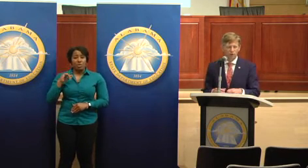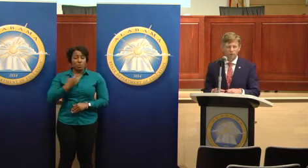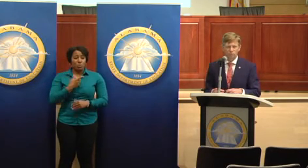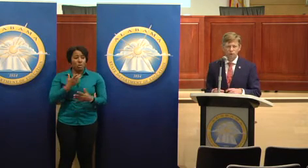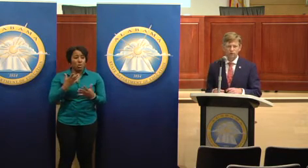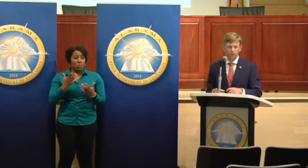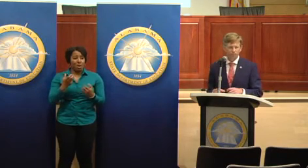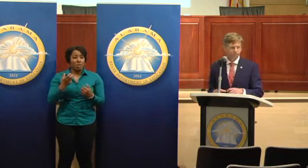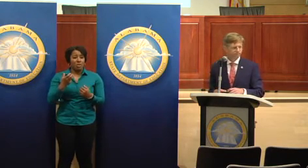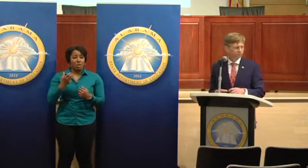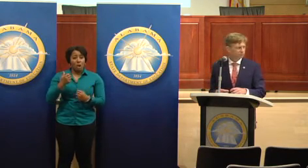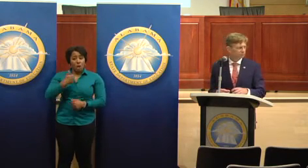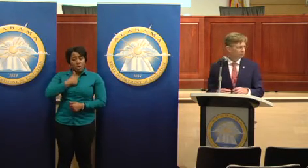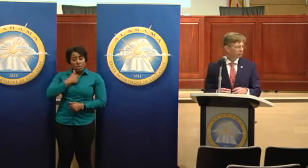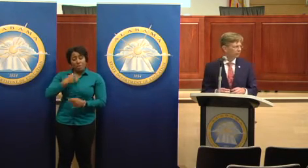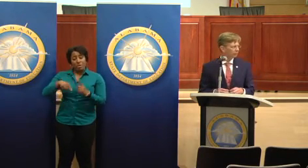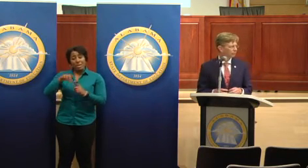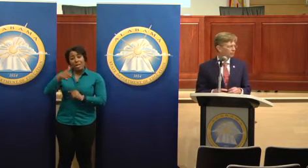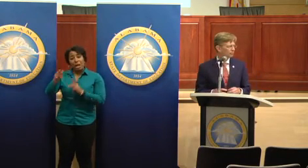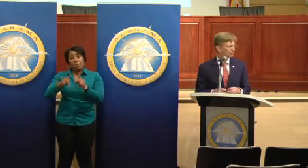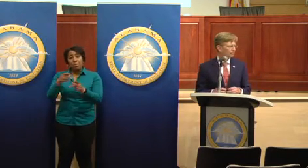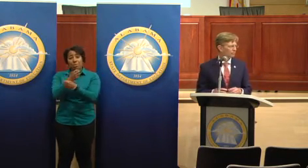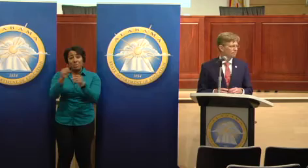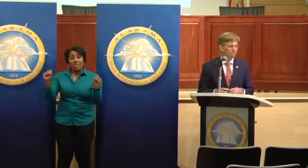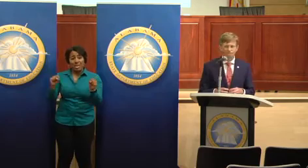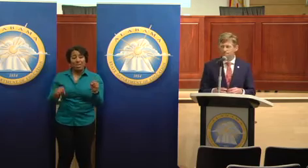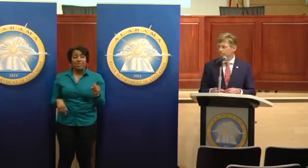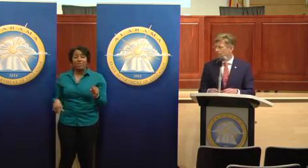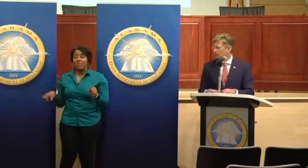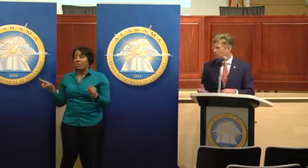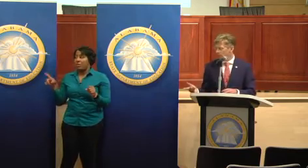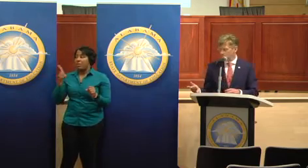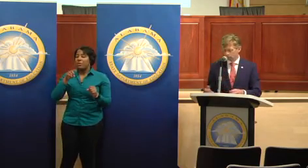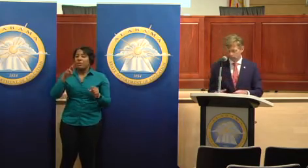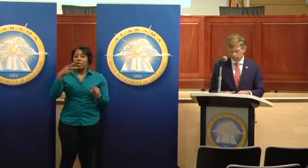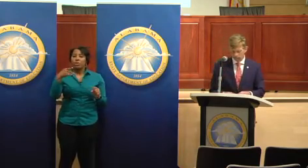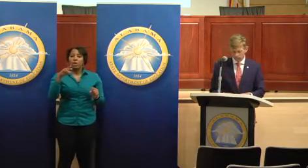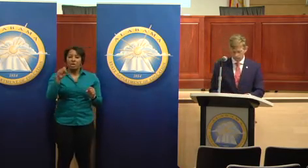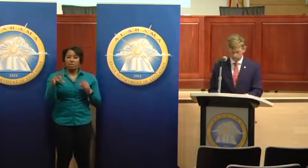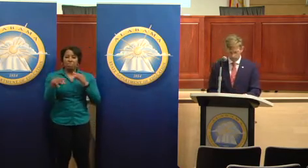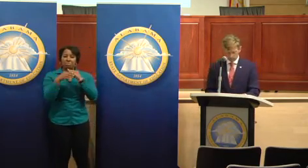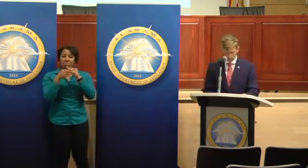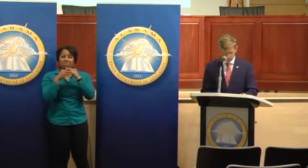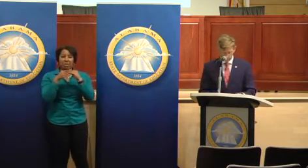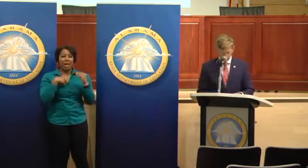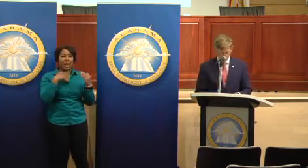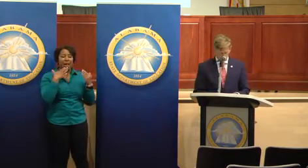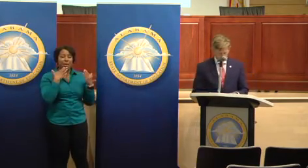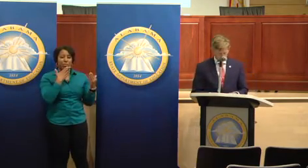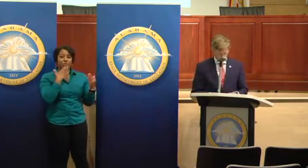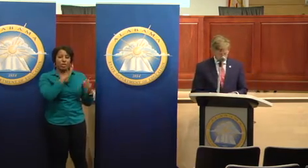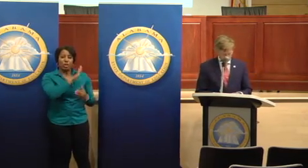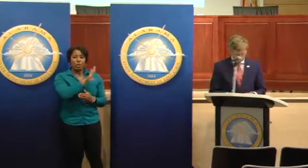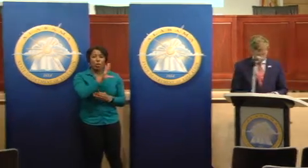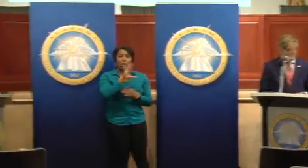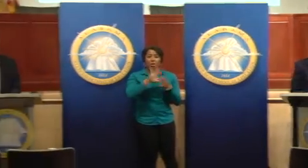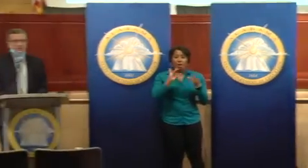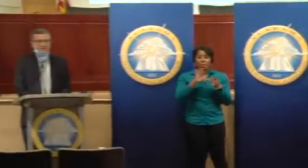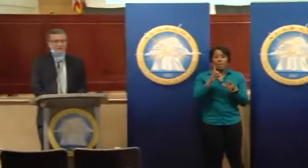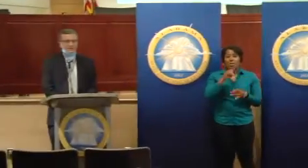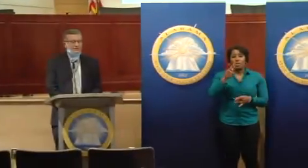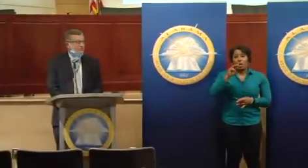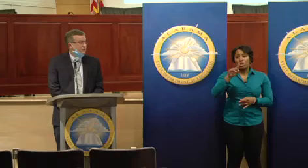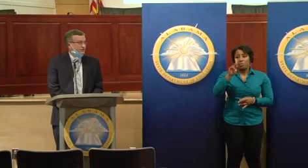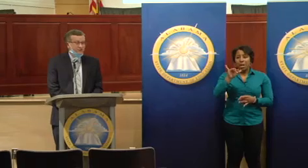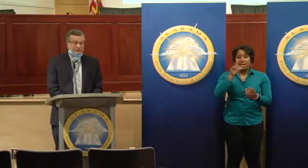ourselves and one another safer. If I could just add on to that, I appreciate those comments very much. Dr. Mackey is exactly right about